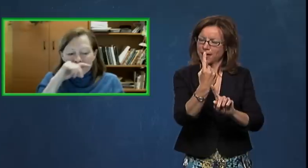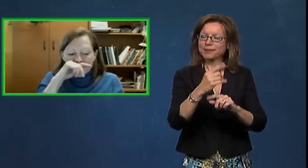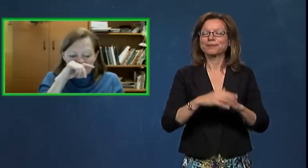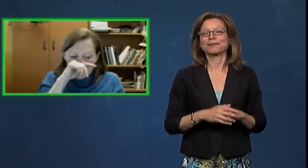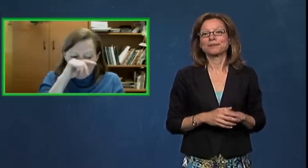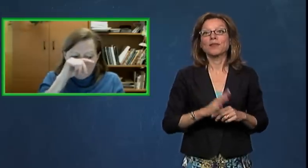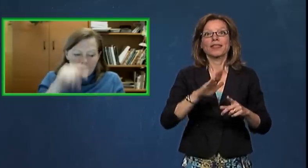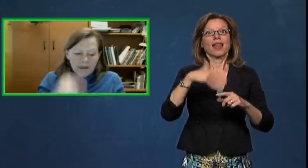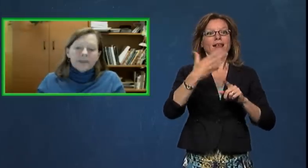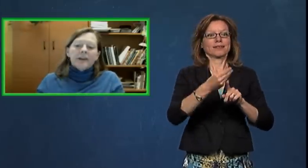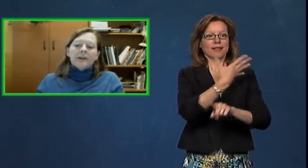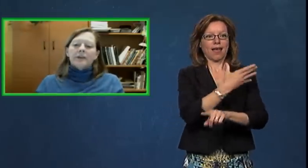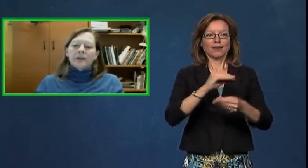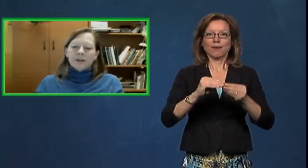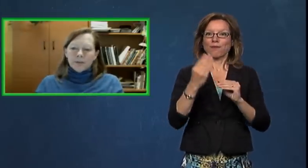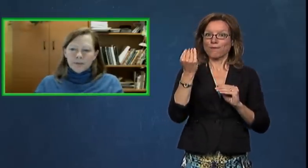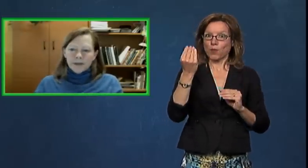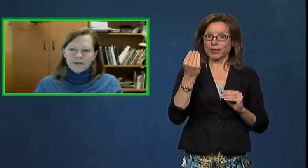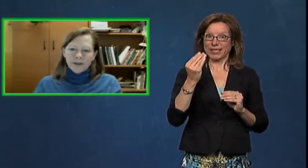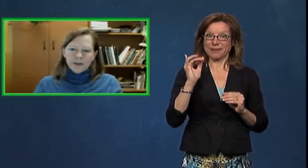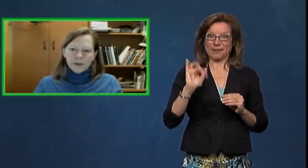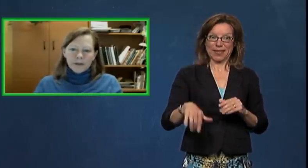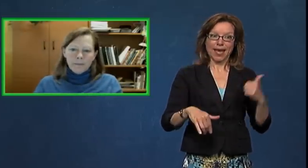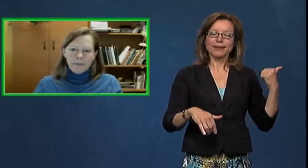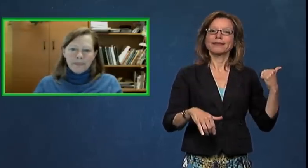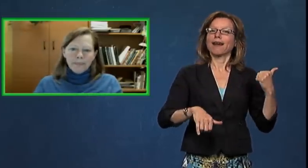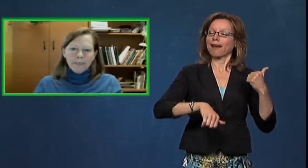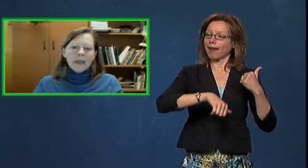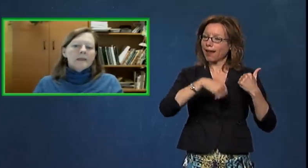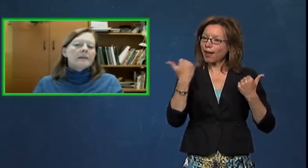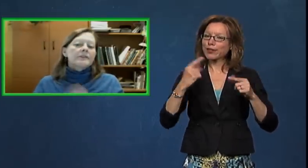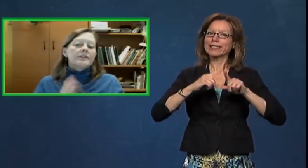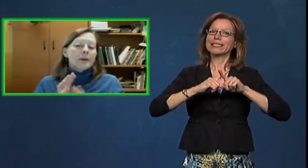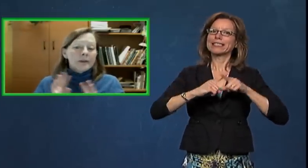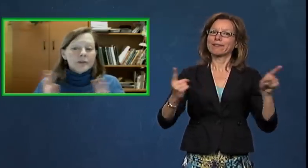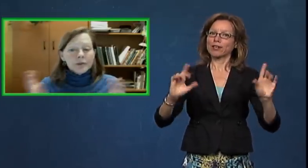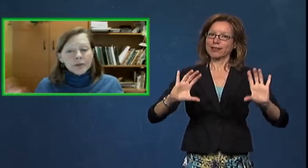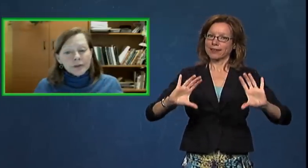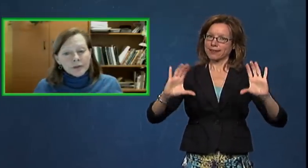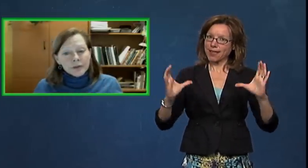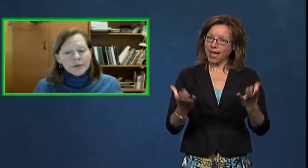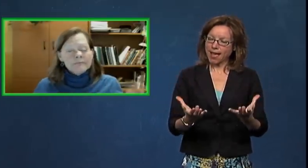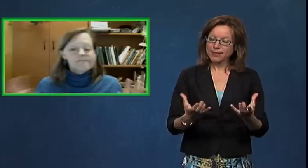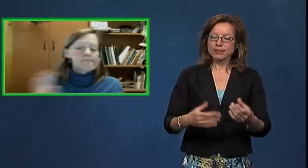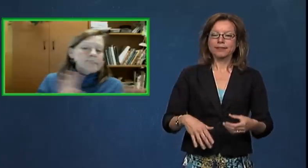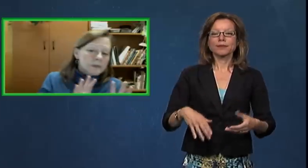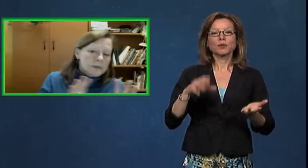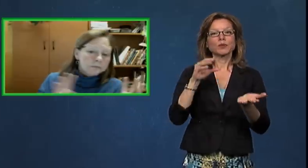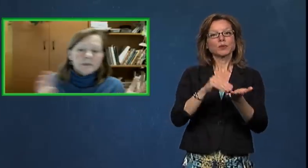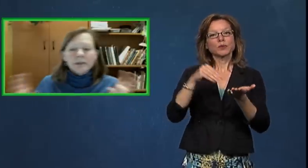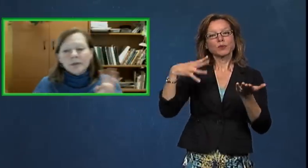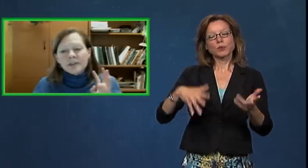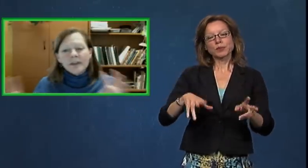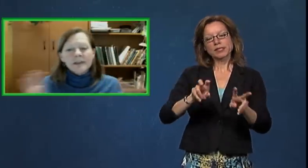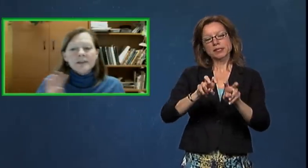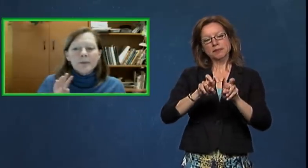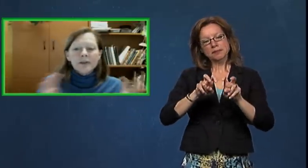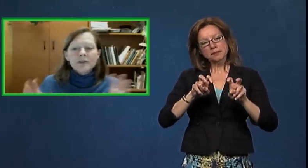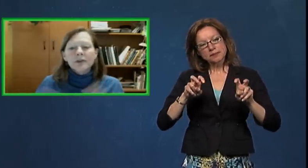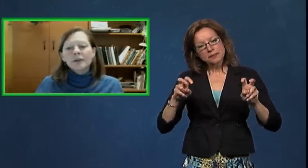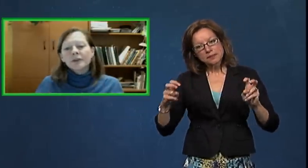Slide 14, another environment, a semicircle or, a